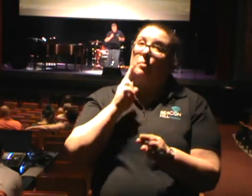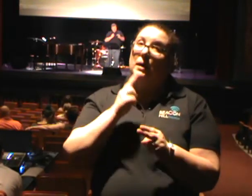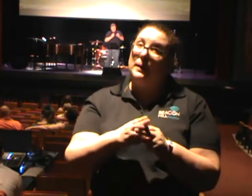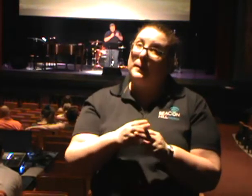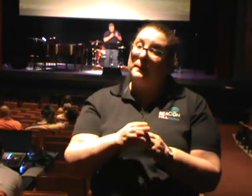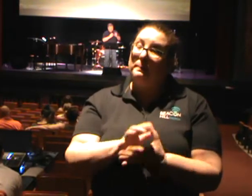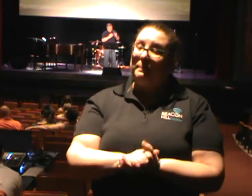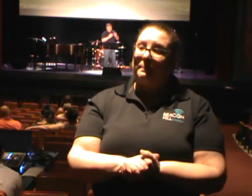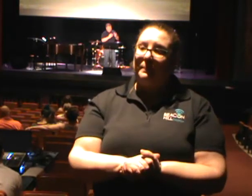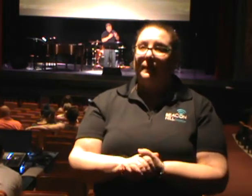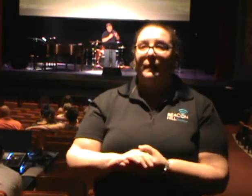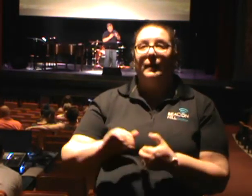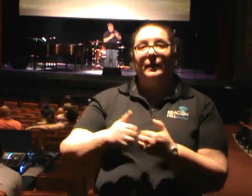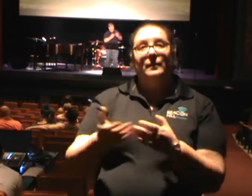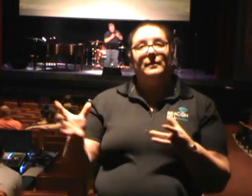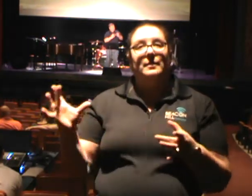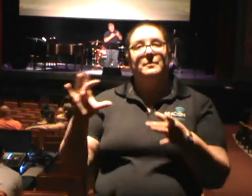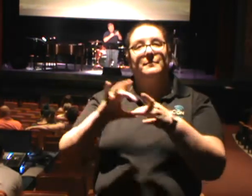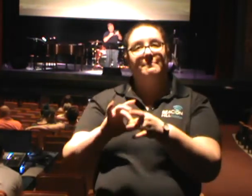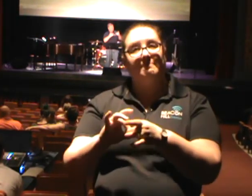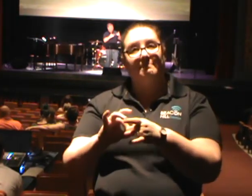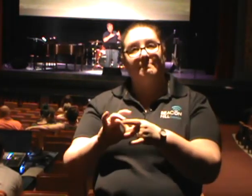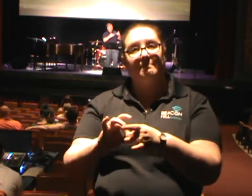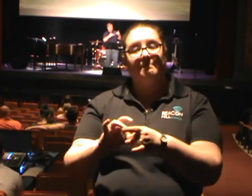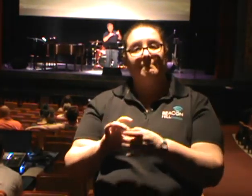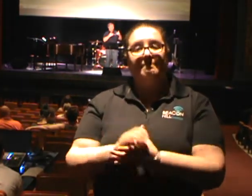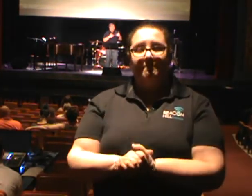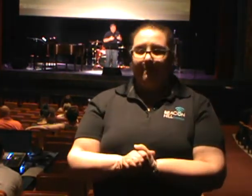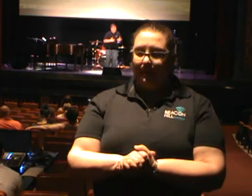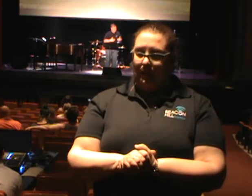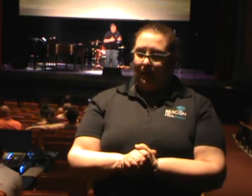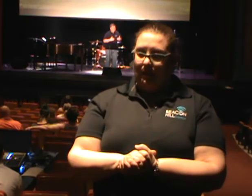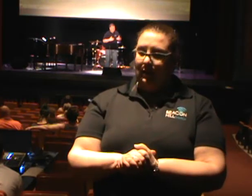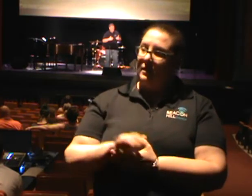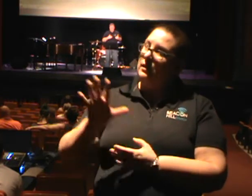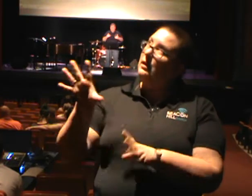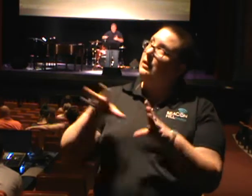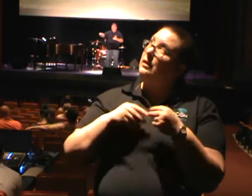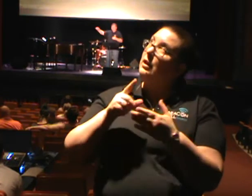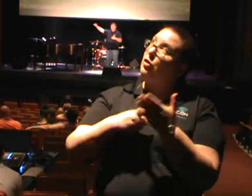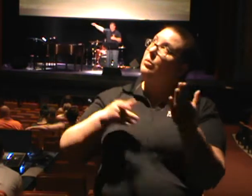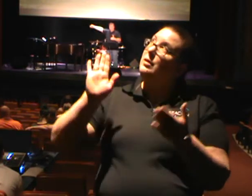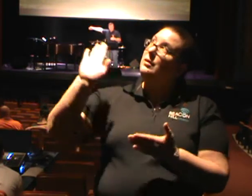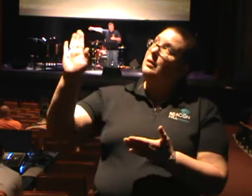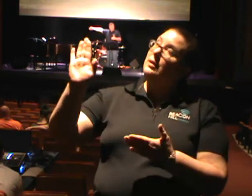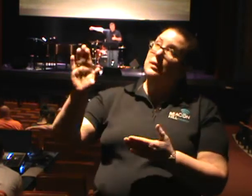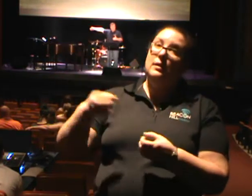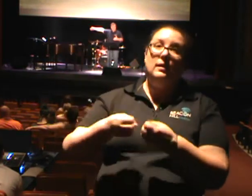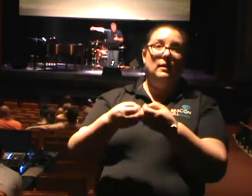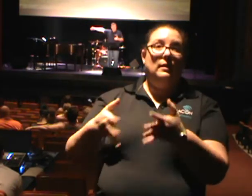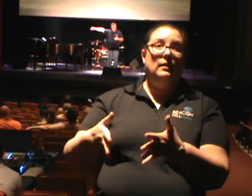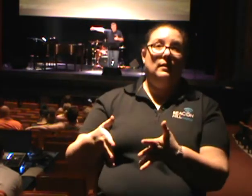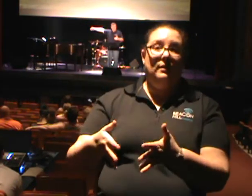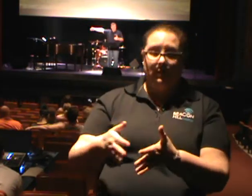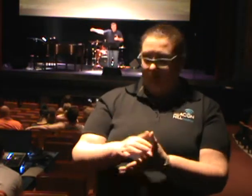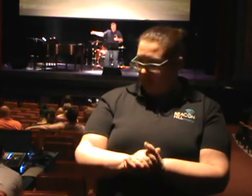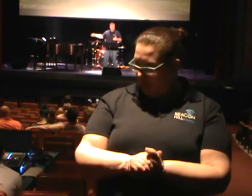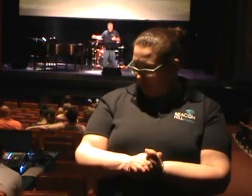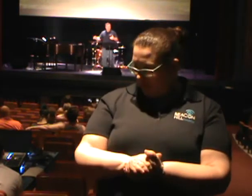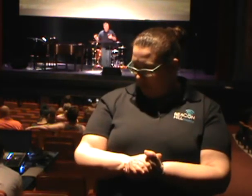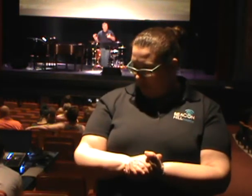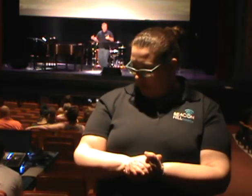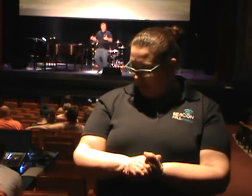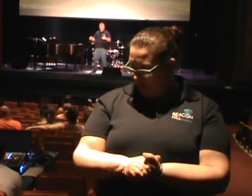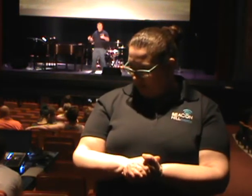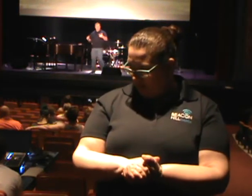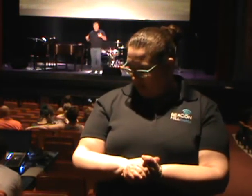But this is how intimate it is. He takes what is his and leaves the rest for Satan. Look,